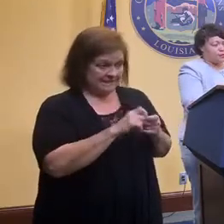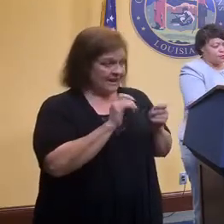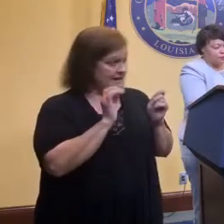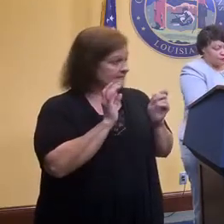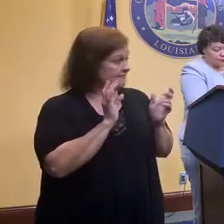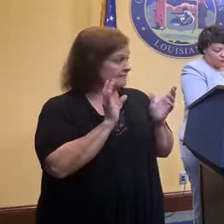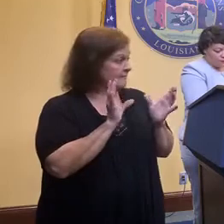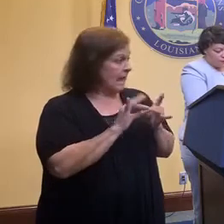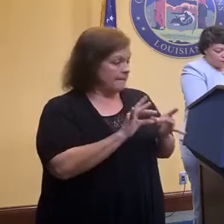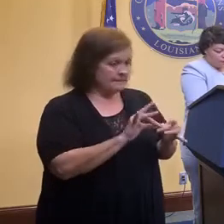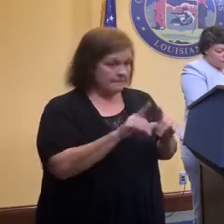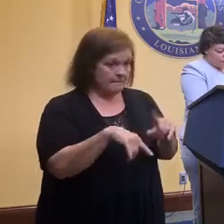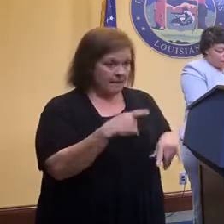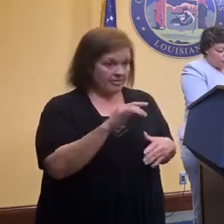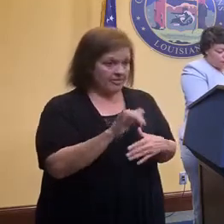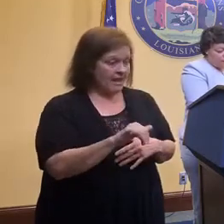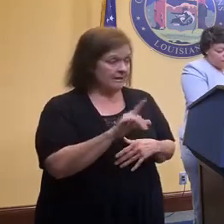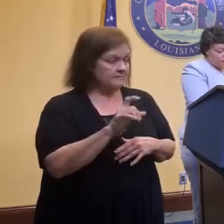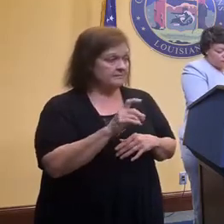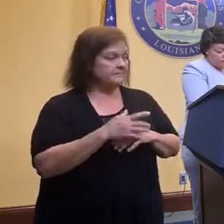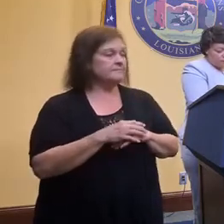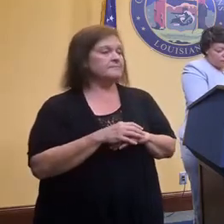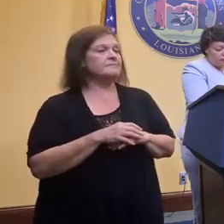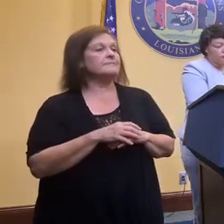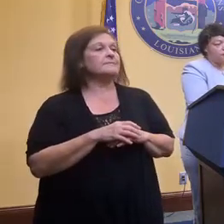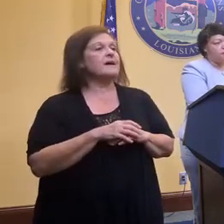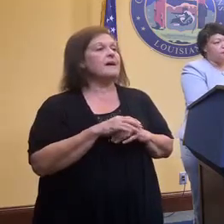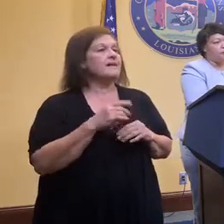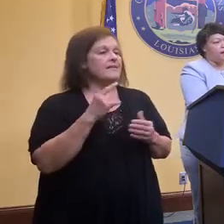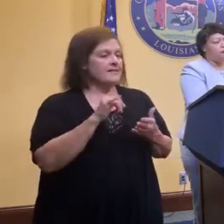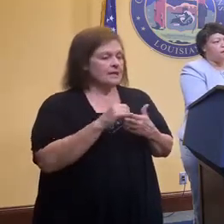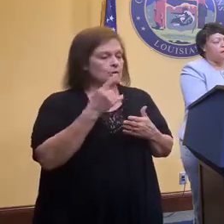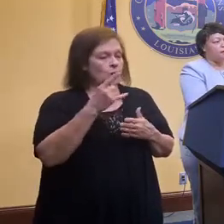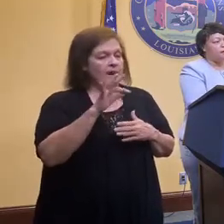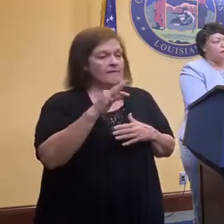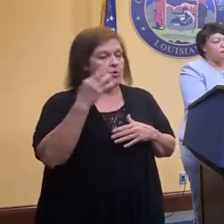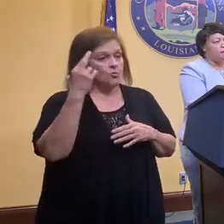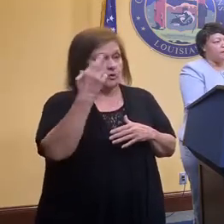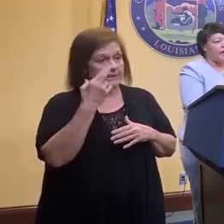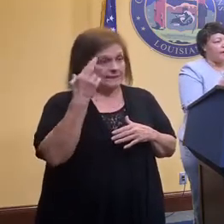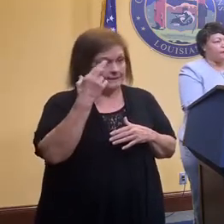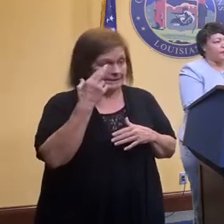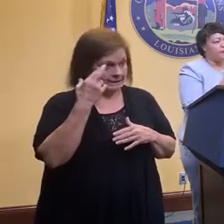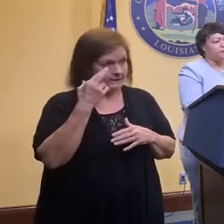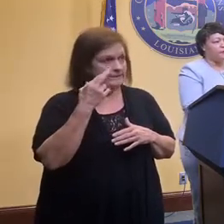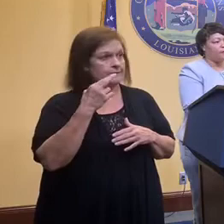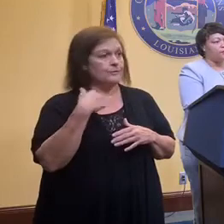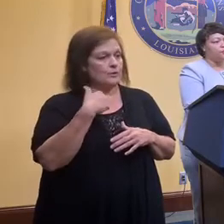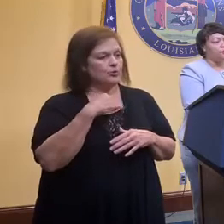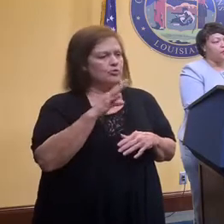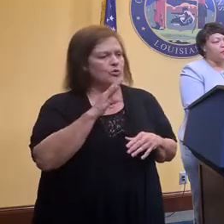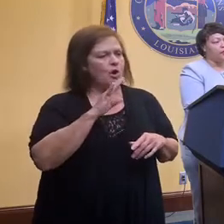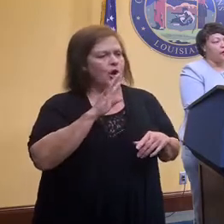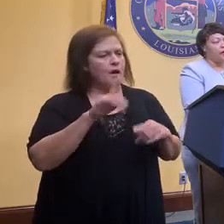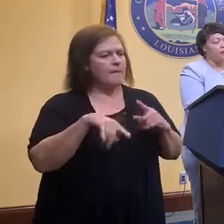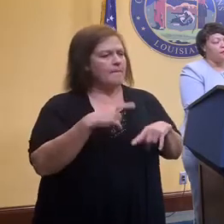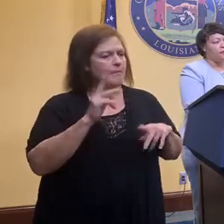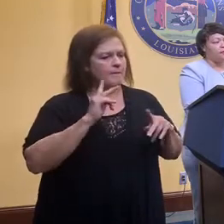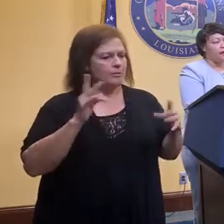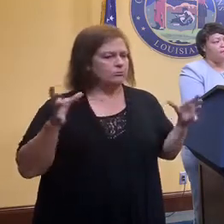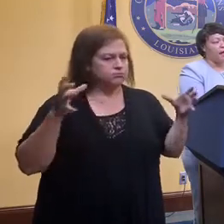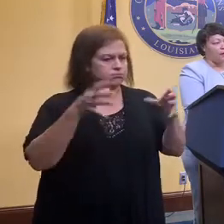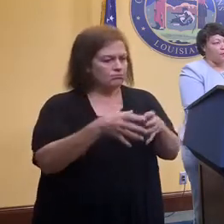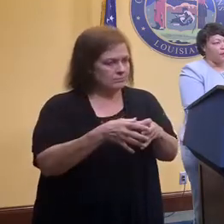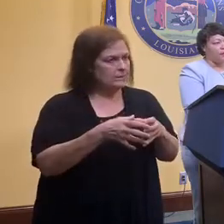in regards to local campuses? Well, this is one of the reasons about the gatherings and reducing